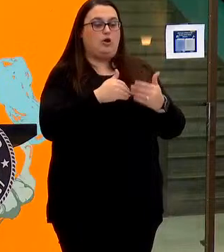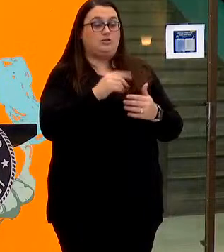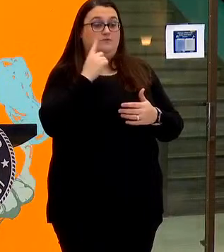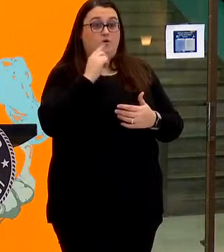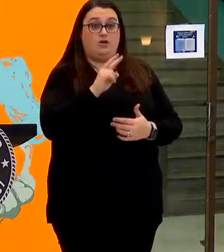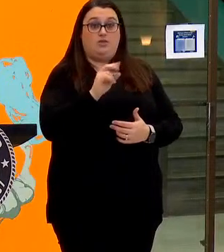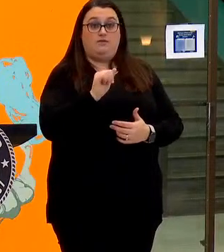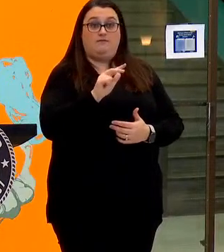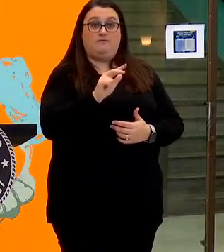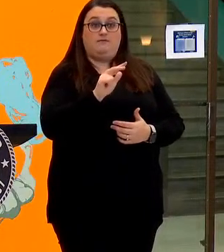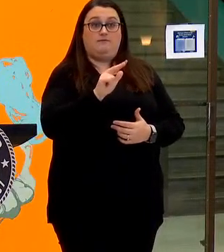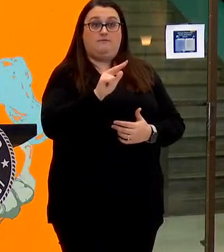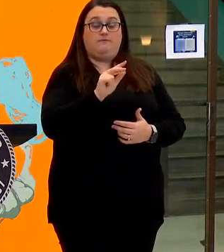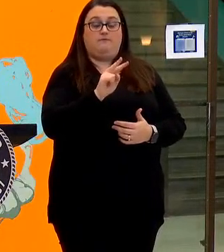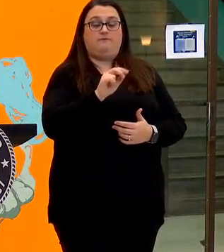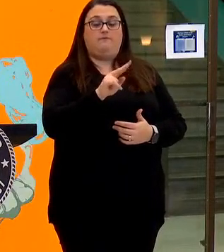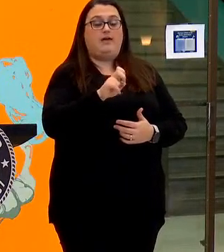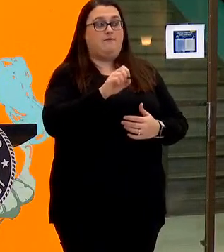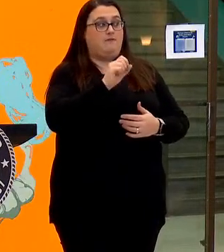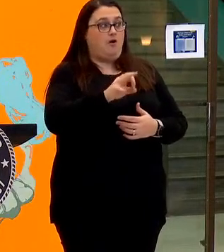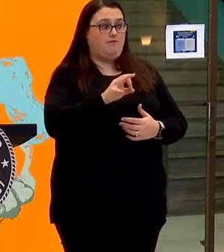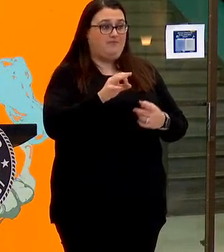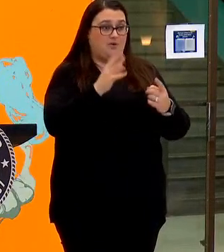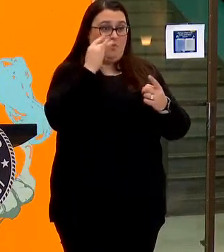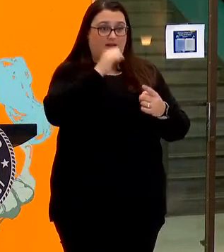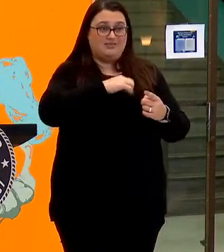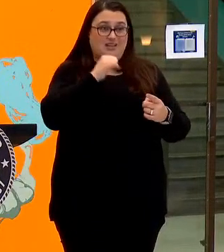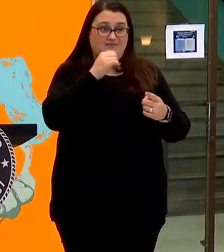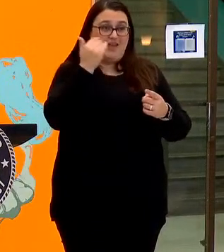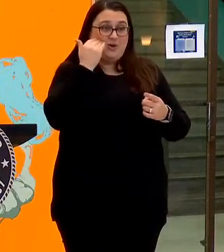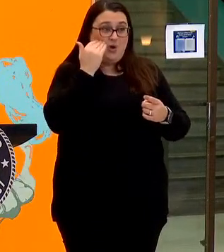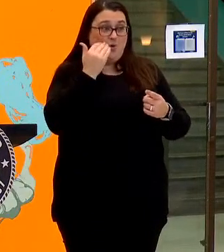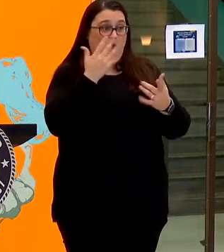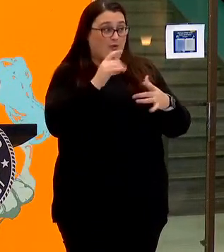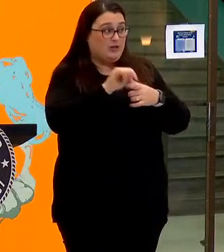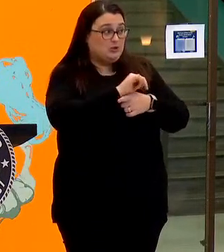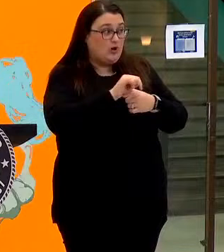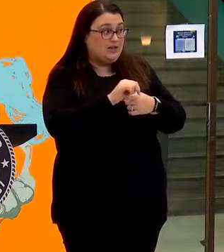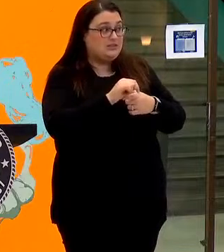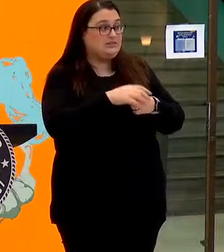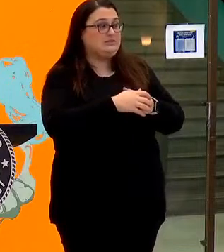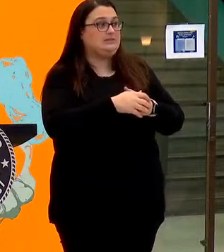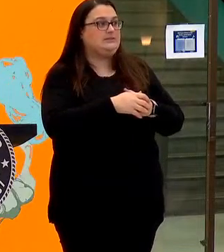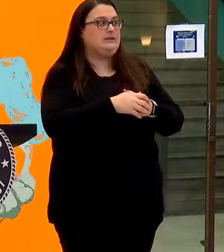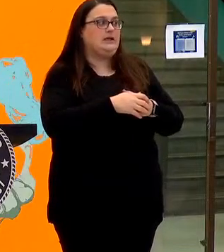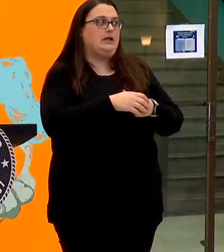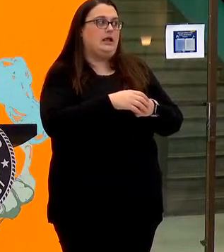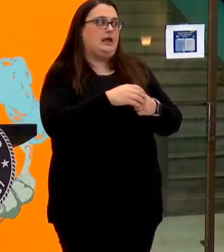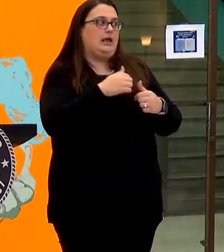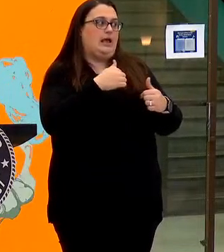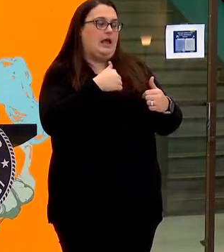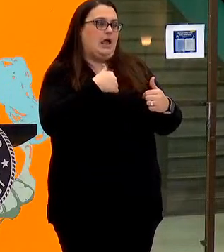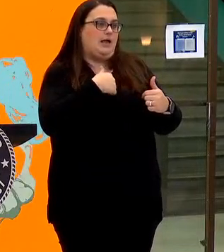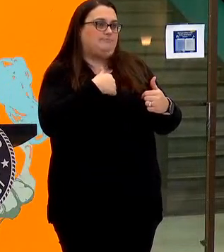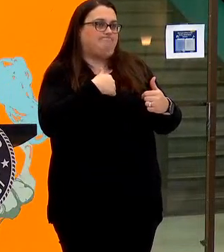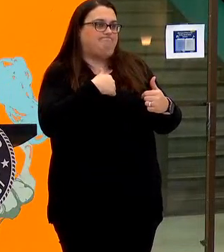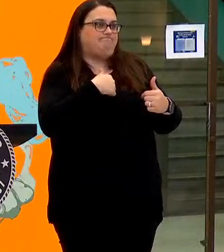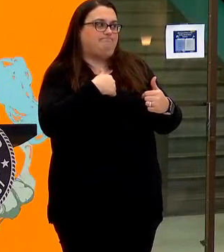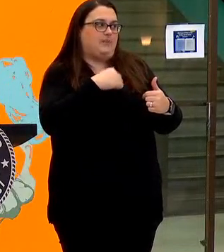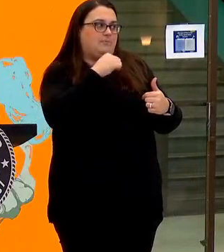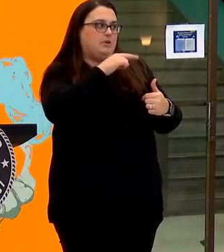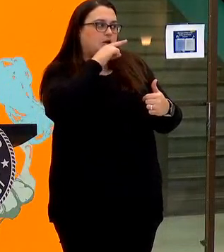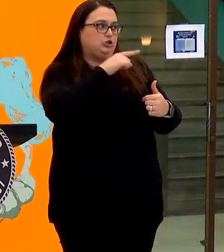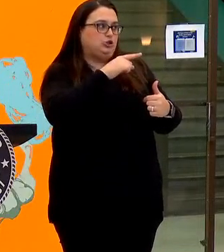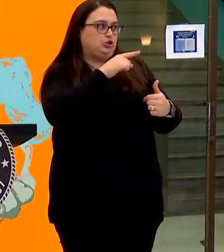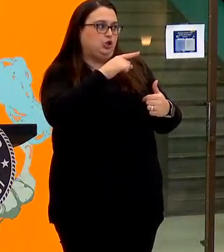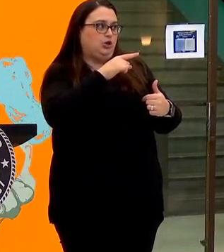in the event of flooding. Why staff didn't know about that? Have they been trained now? Yeah, and I should say, I don't know that that was an issue of